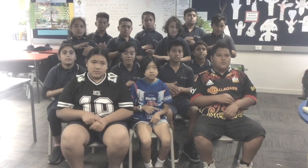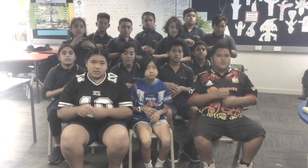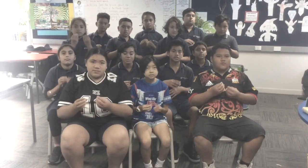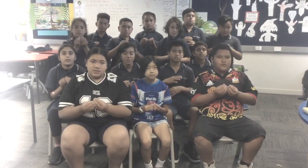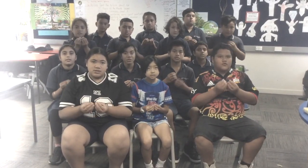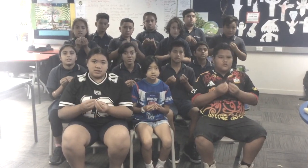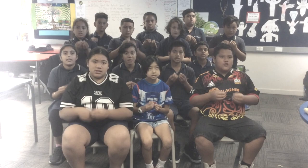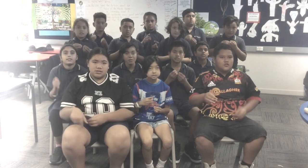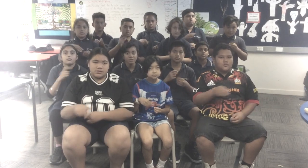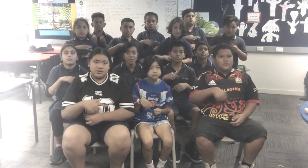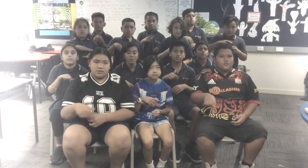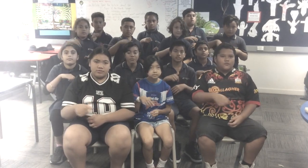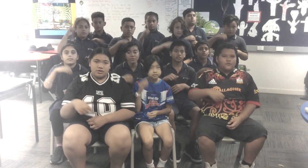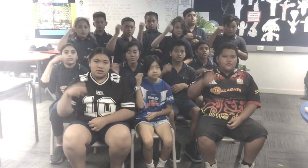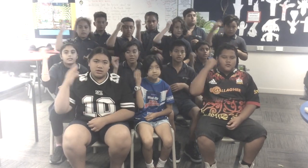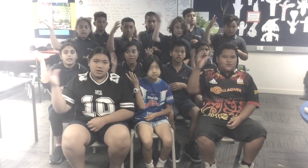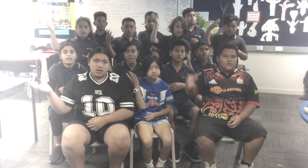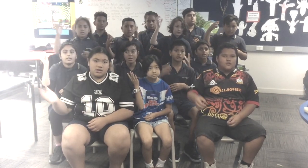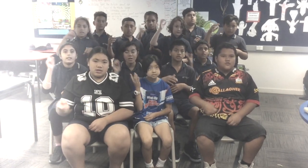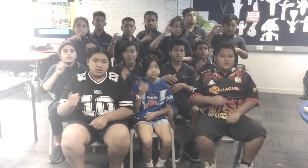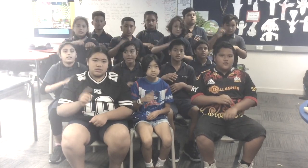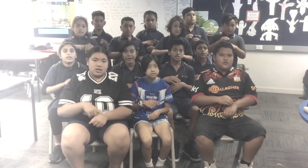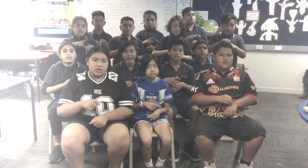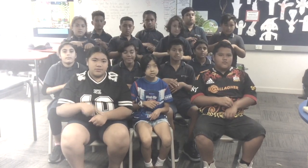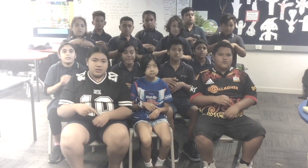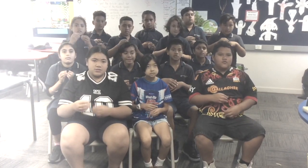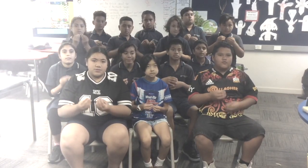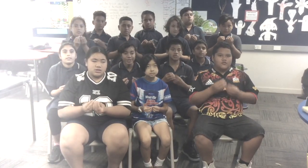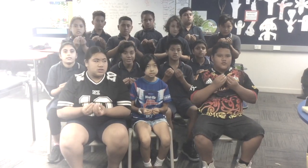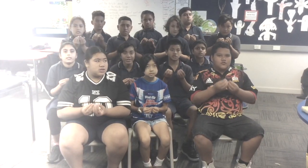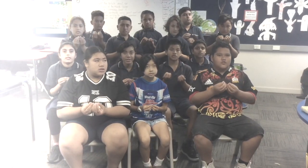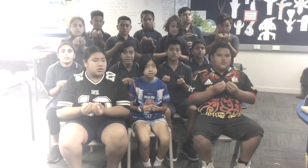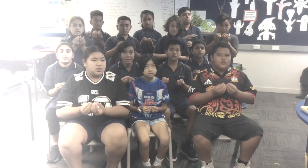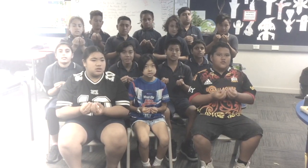Time is precious, that's what we forget. Time is precious.